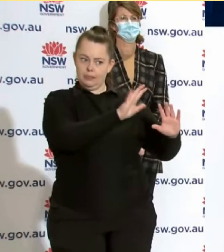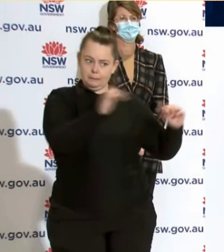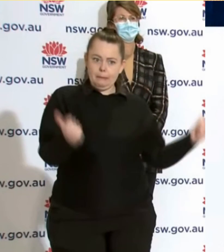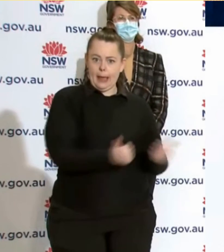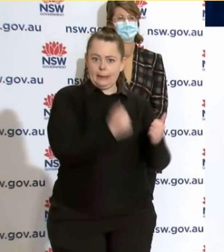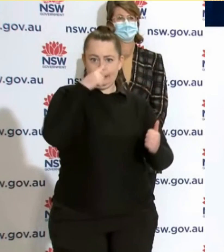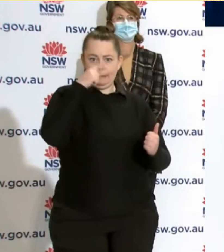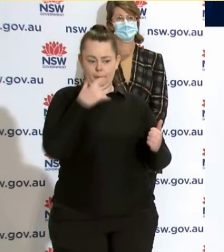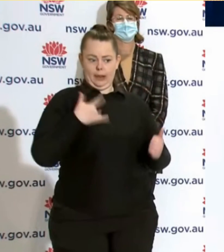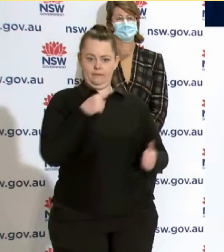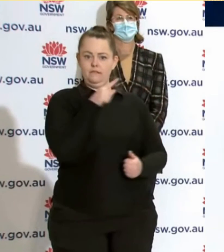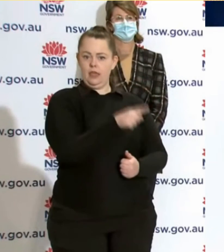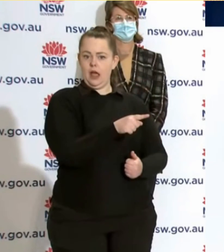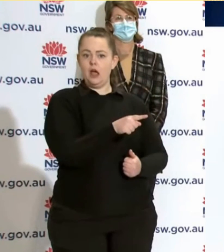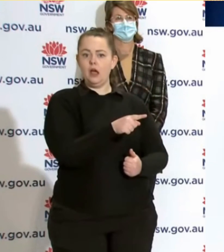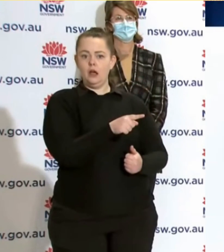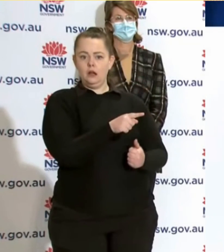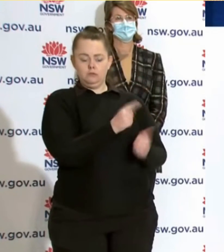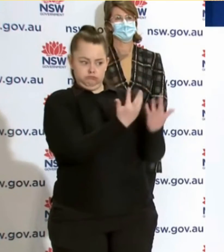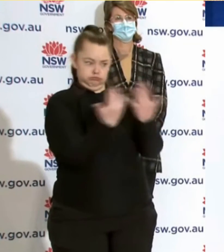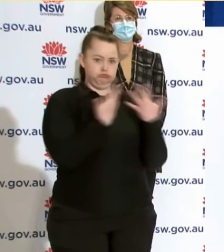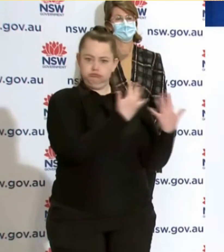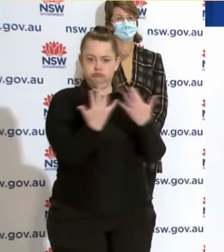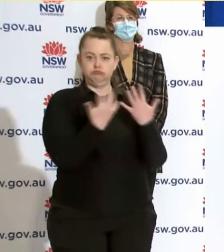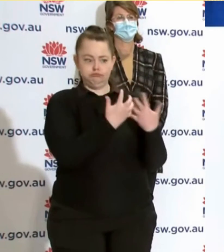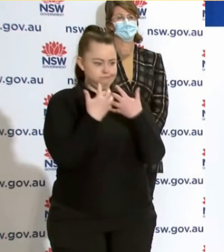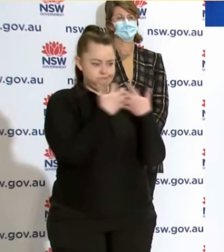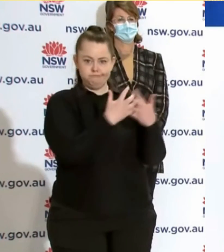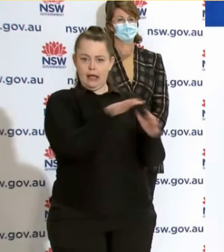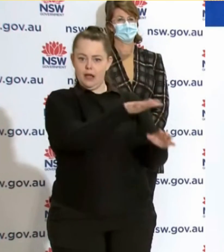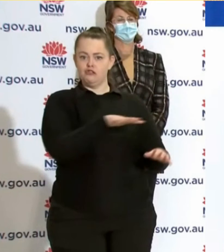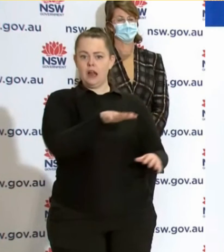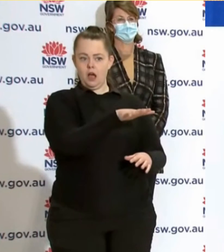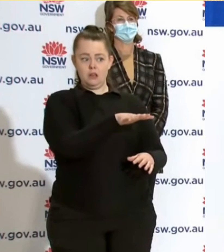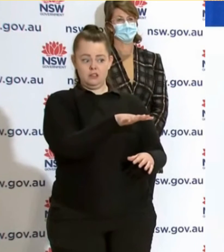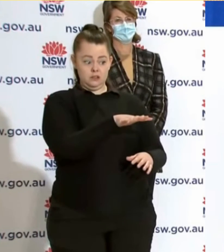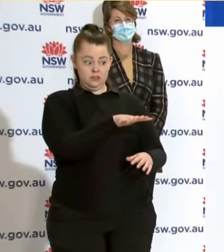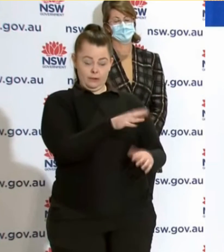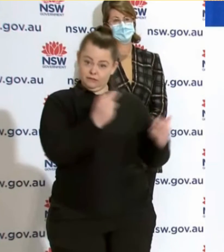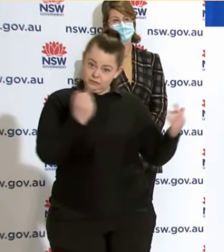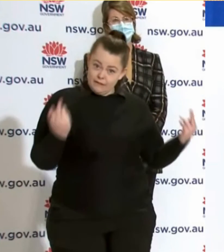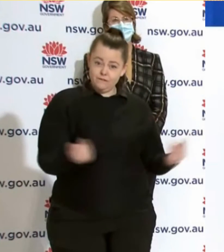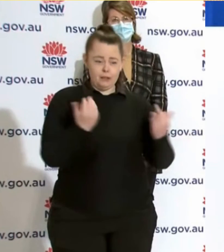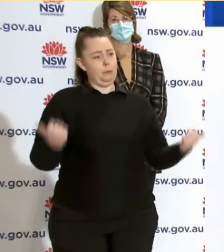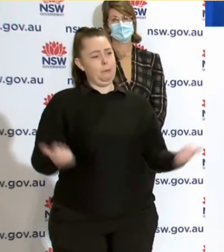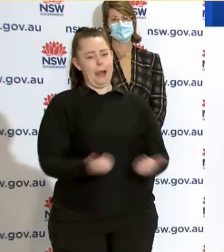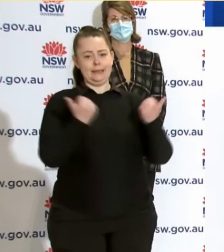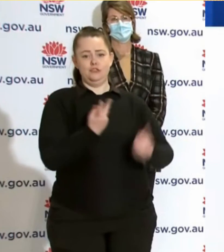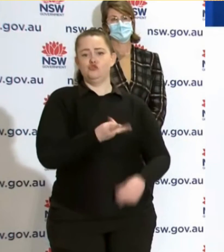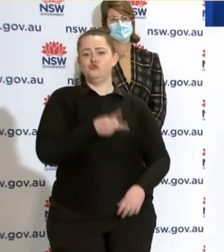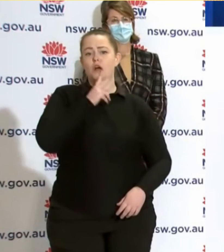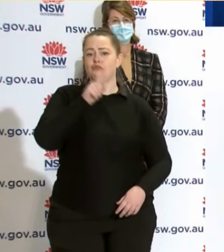areas, are entitled to vaccine. There are bookings available. Ms Pearce has indicated there's 200,000 bookings